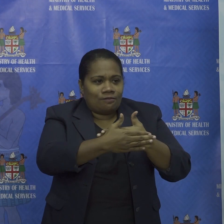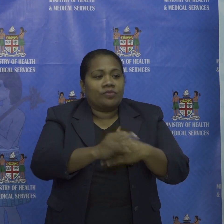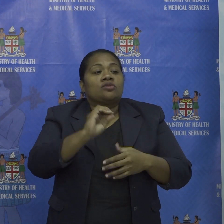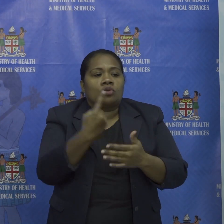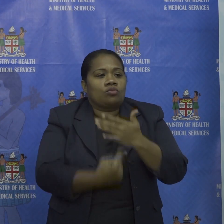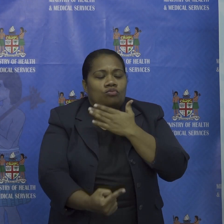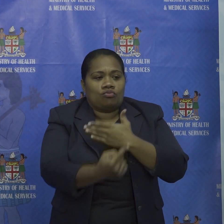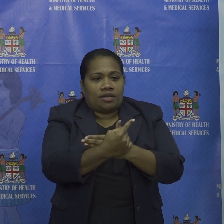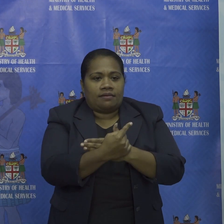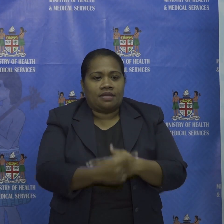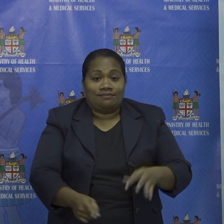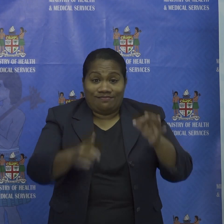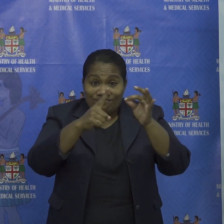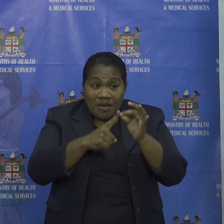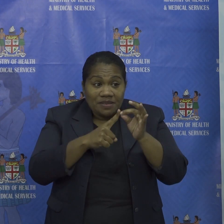arrangements.